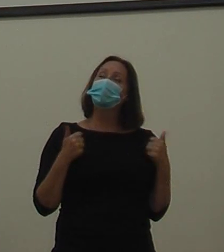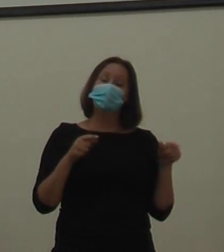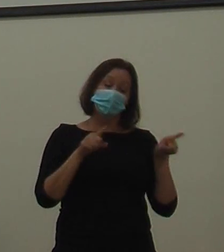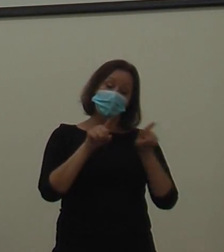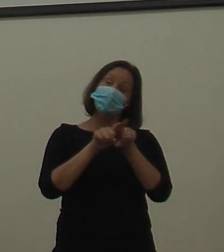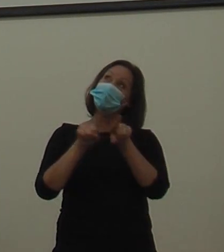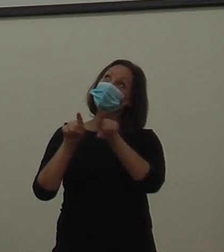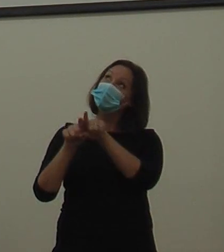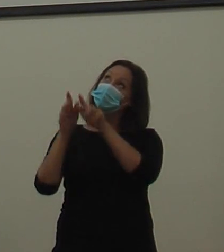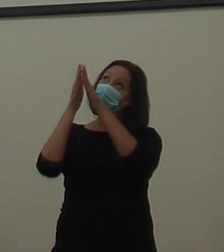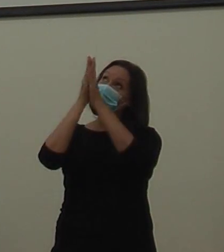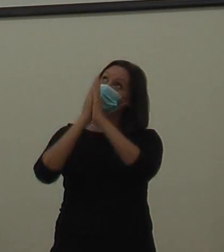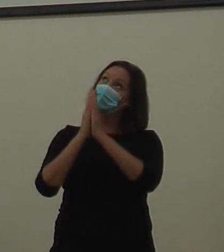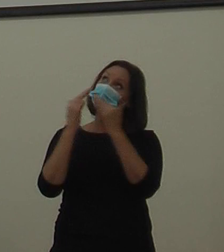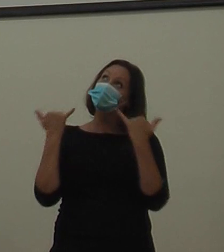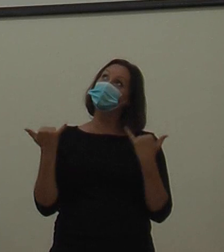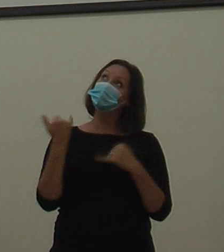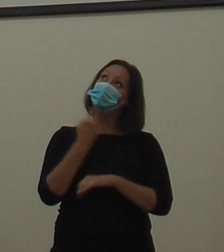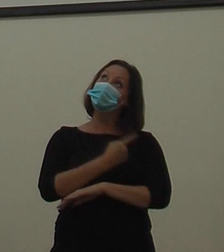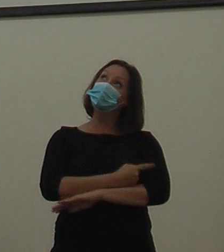pray this morning